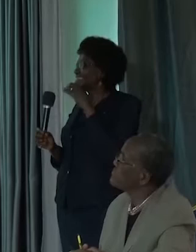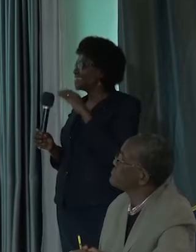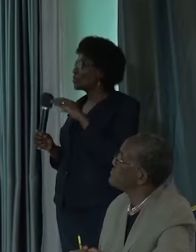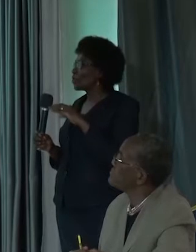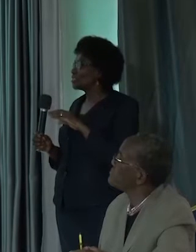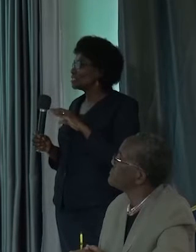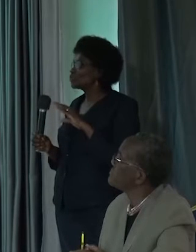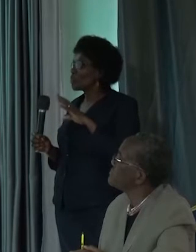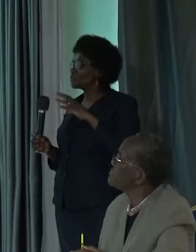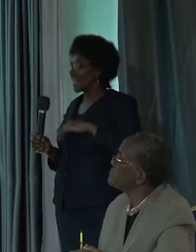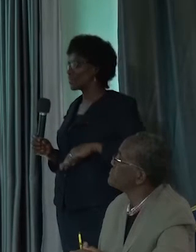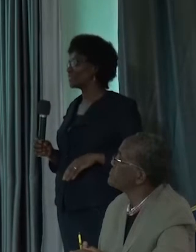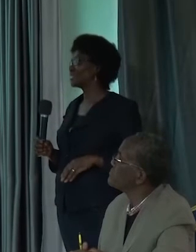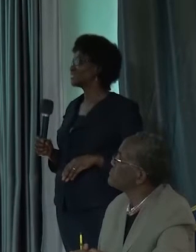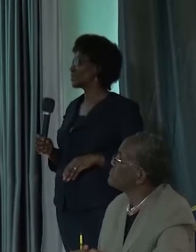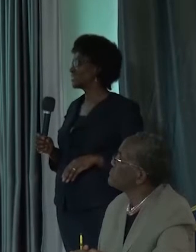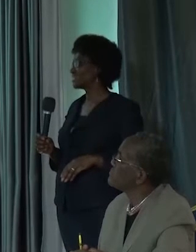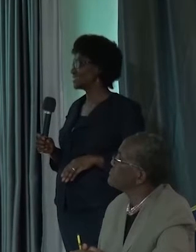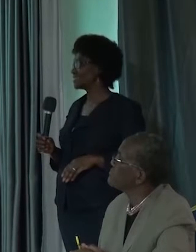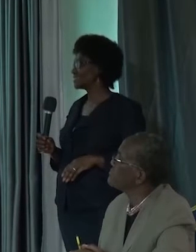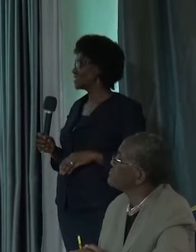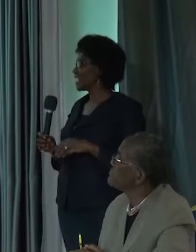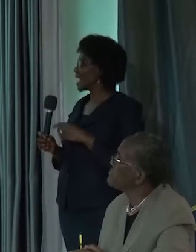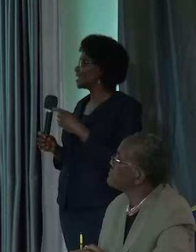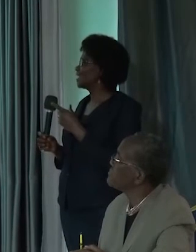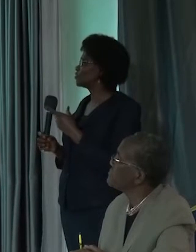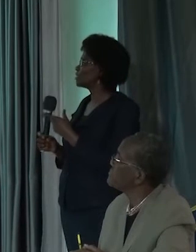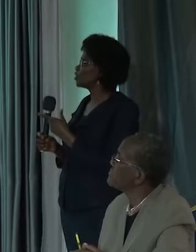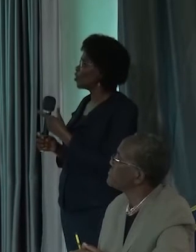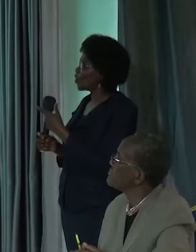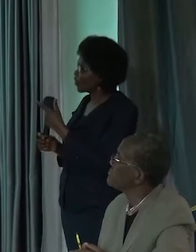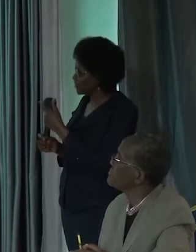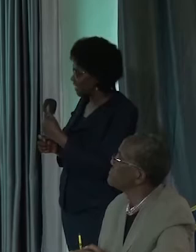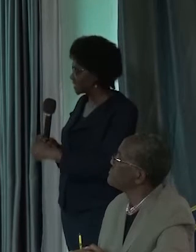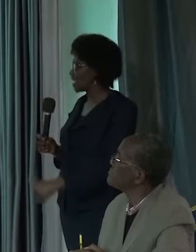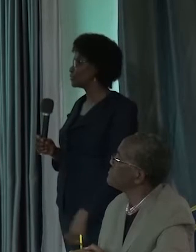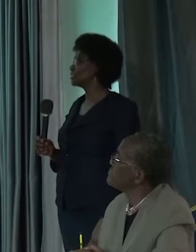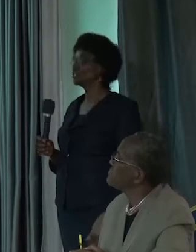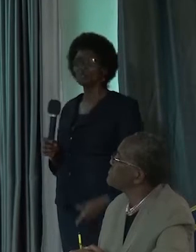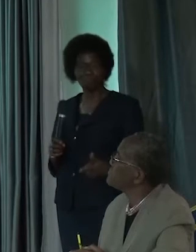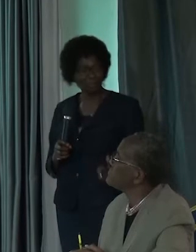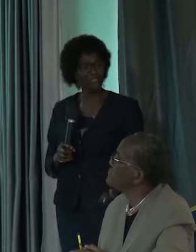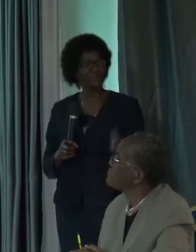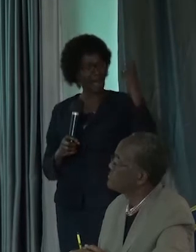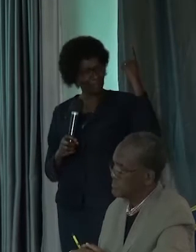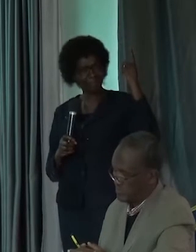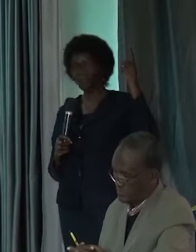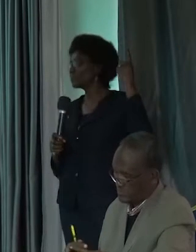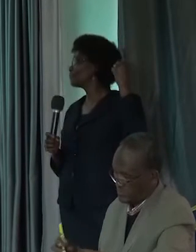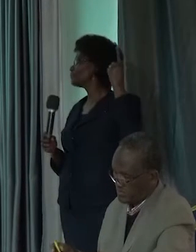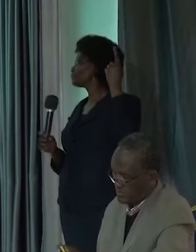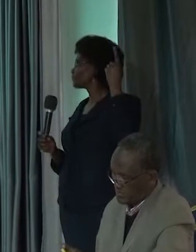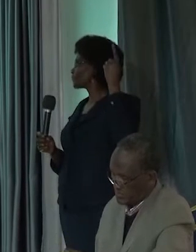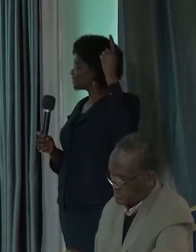is this thing called top-down strategies aligned with on the ground, bottom-up